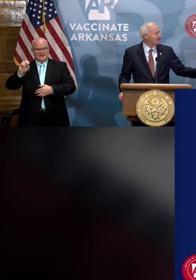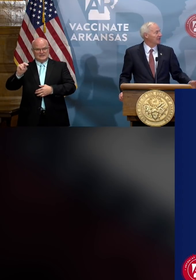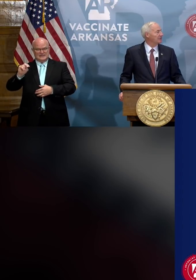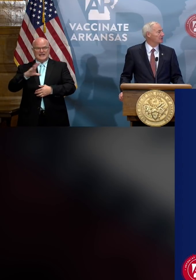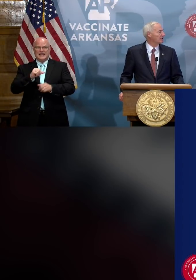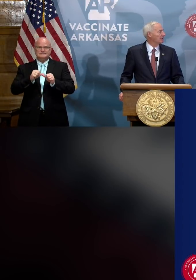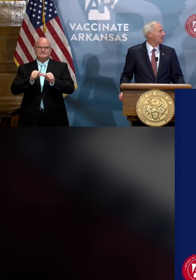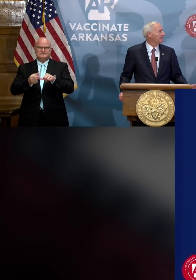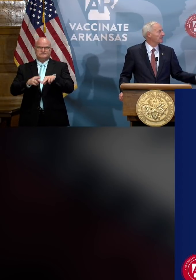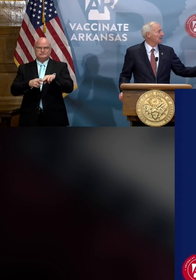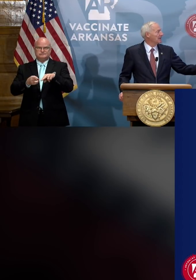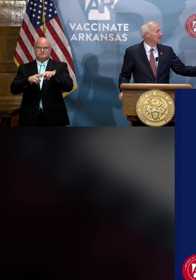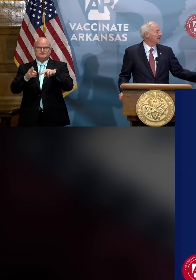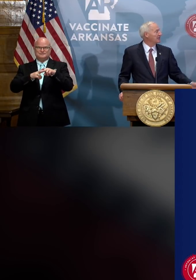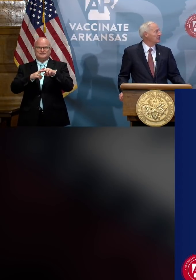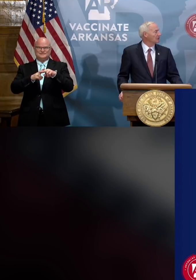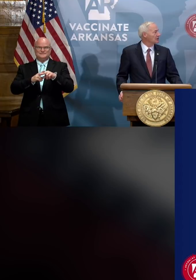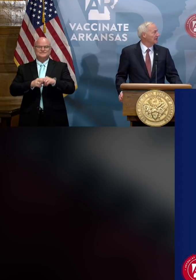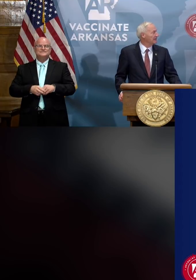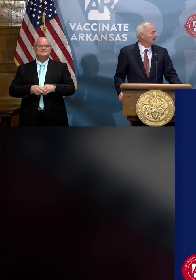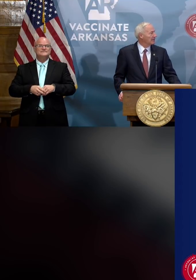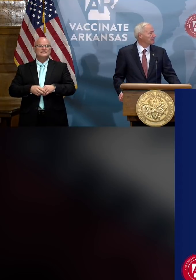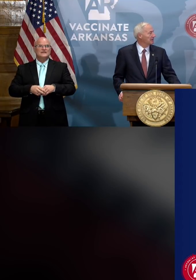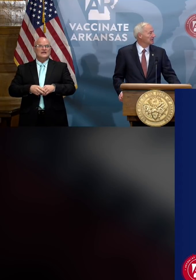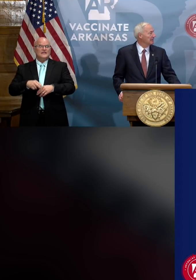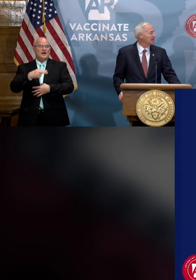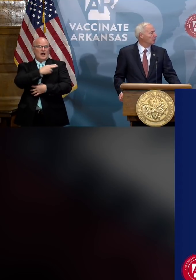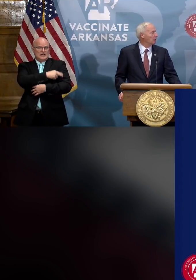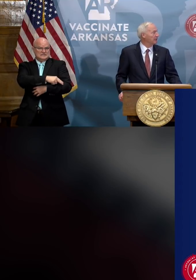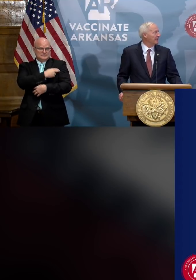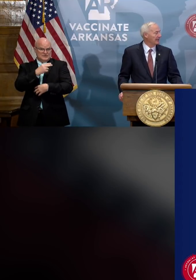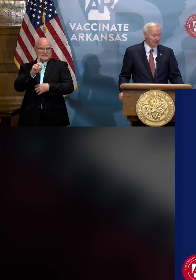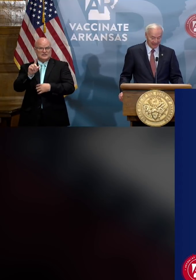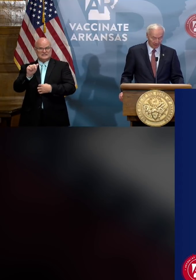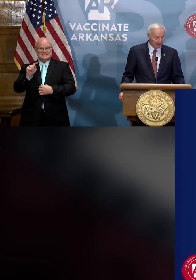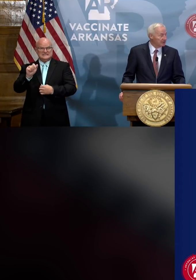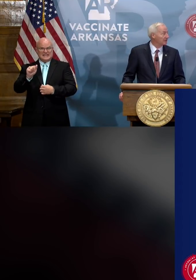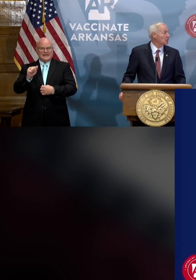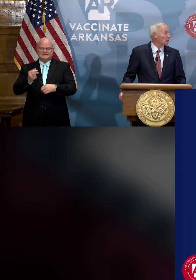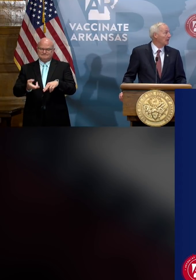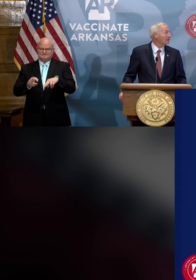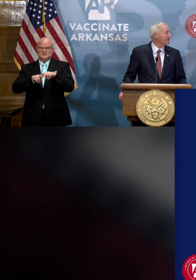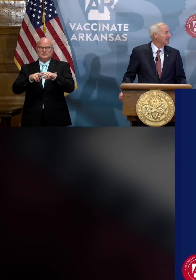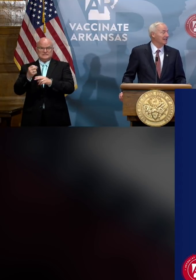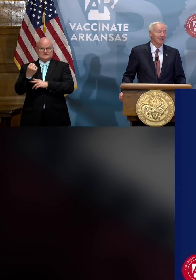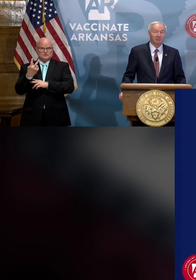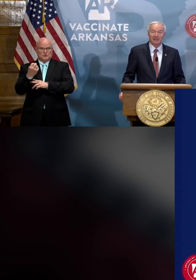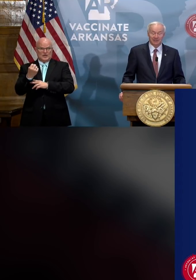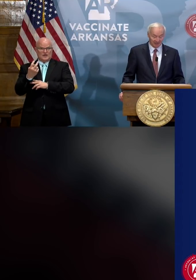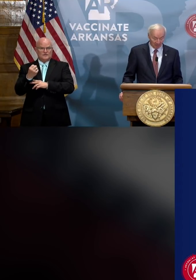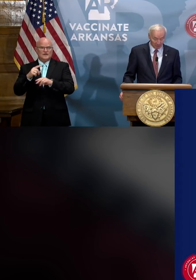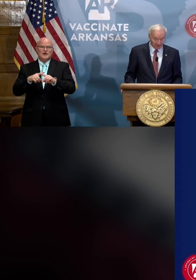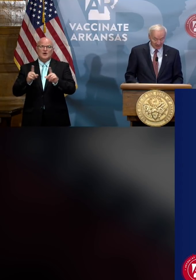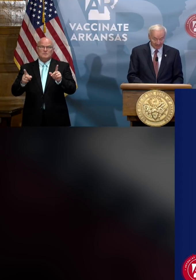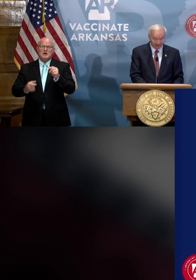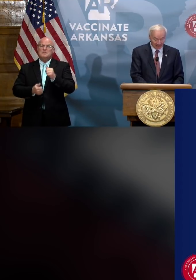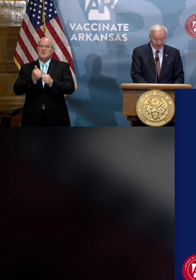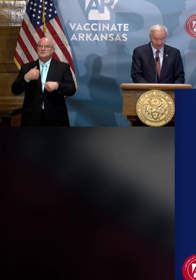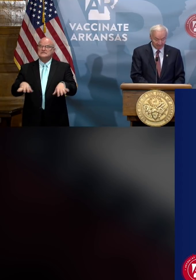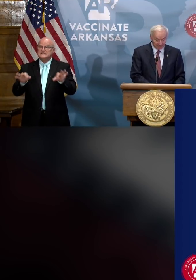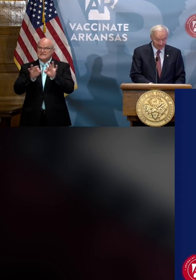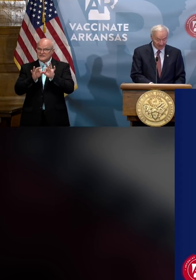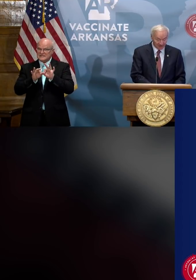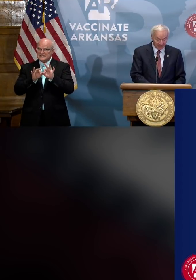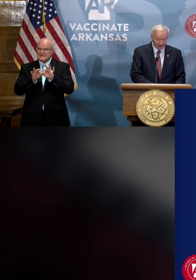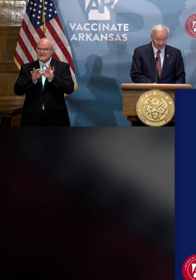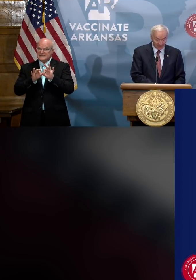and it continues to grow. Next, you'll see the hospital data where we've had an increase of 12, but most